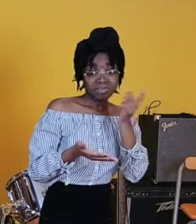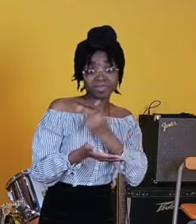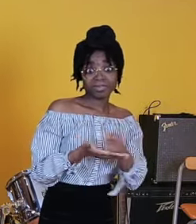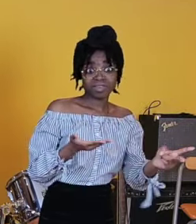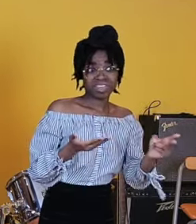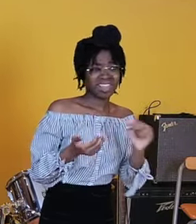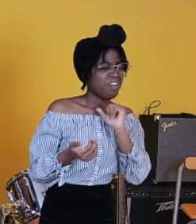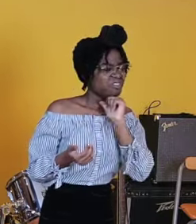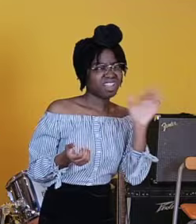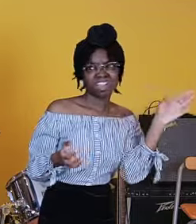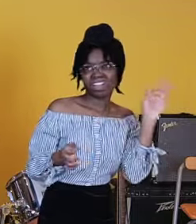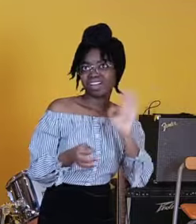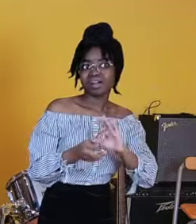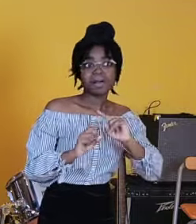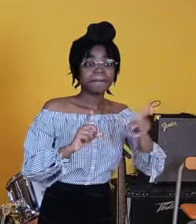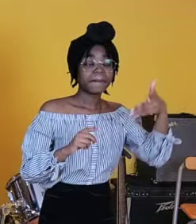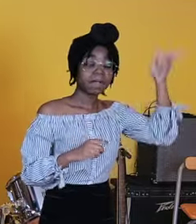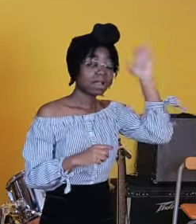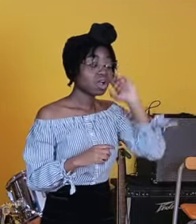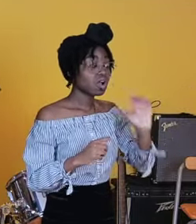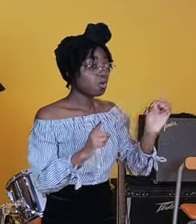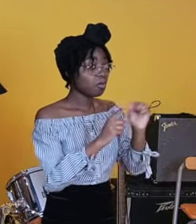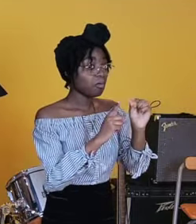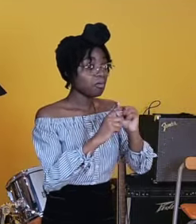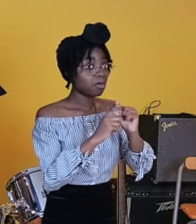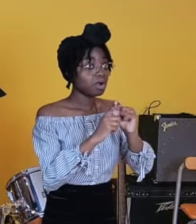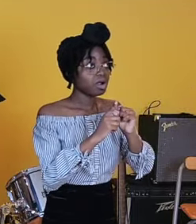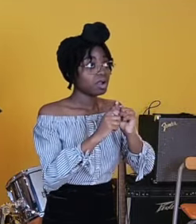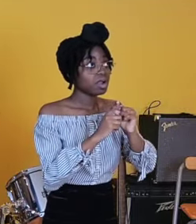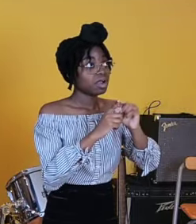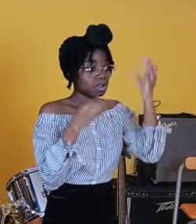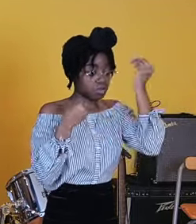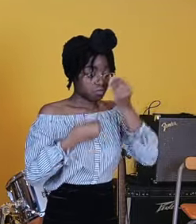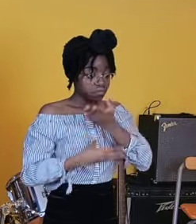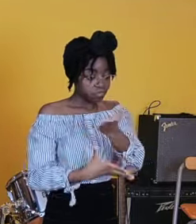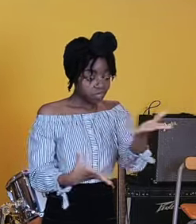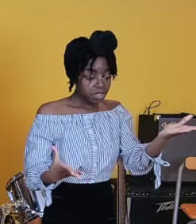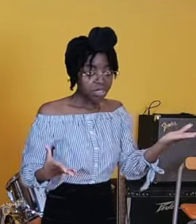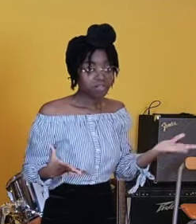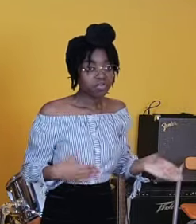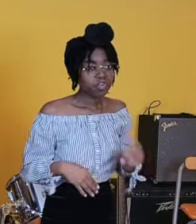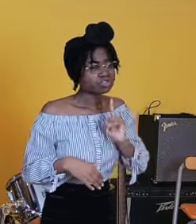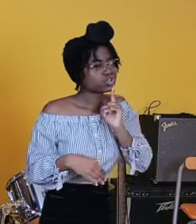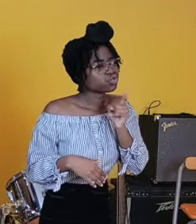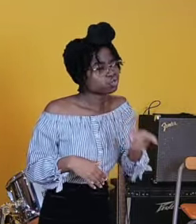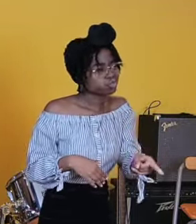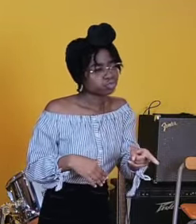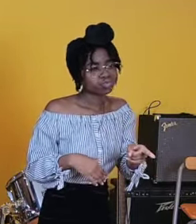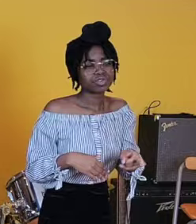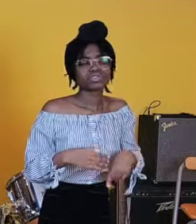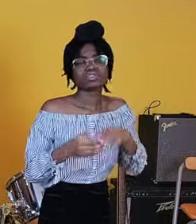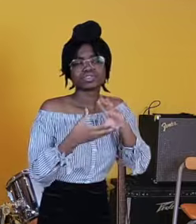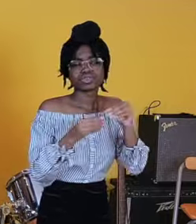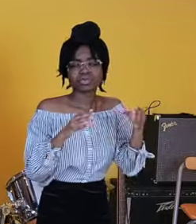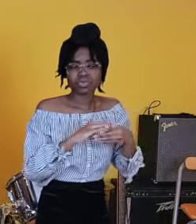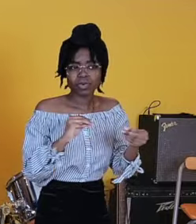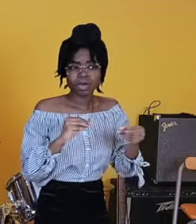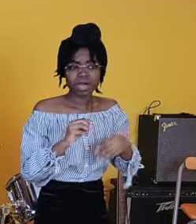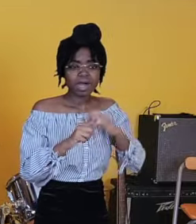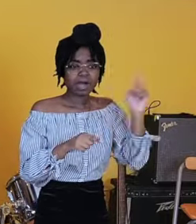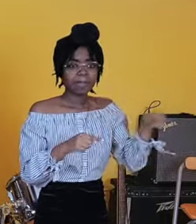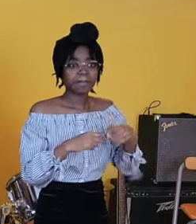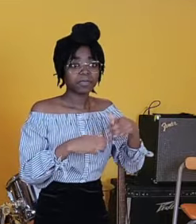word provides us stories, true stories, real stories of the joy and struggles